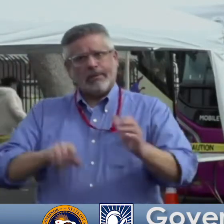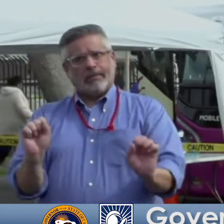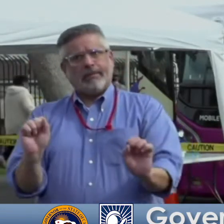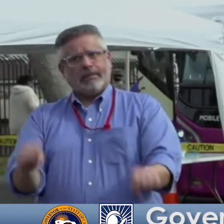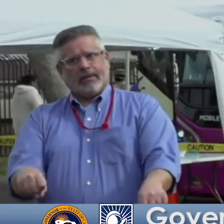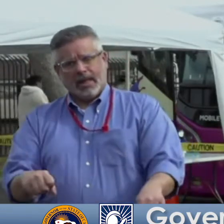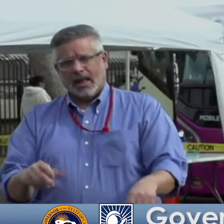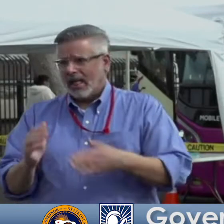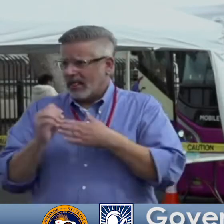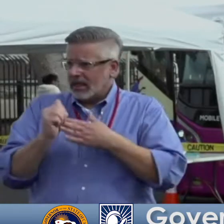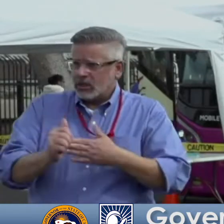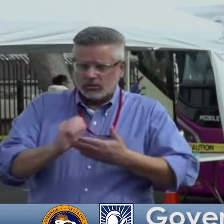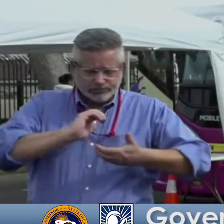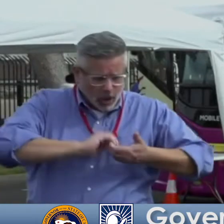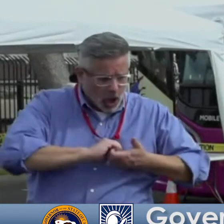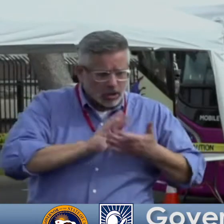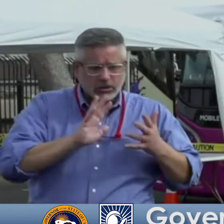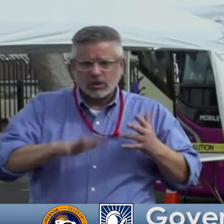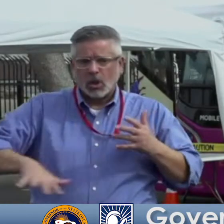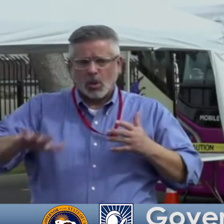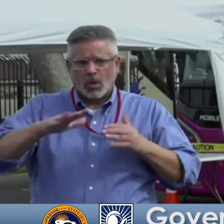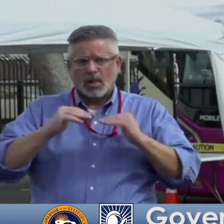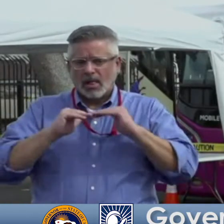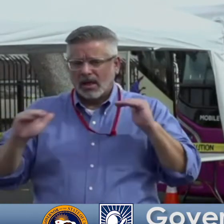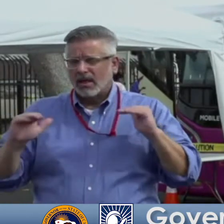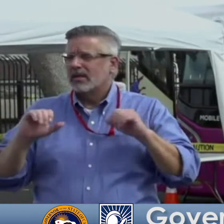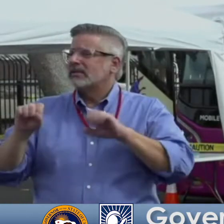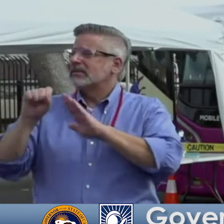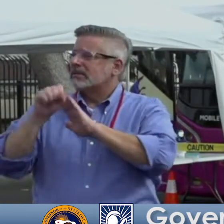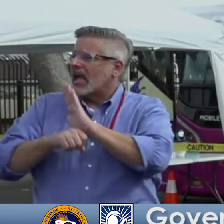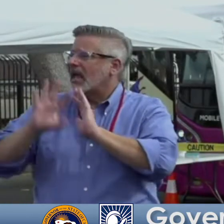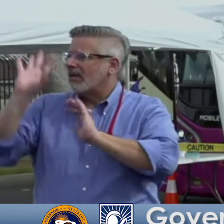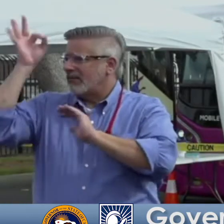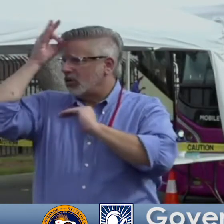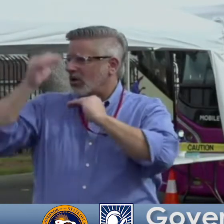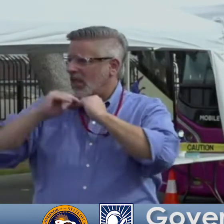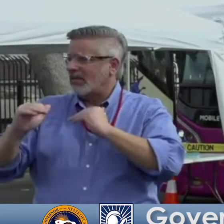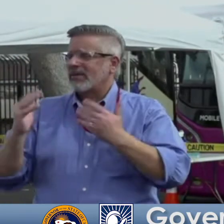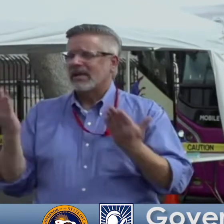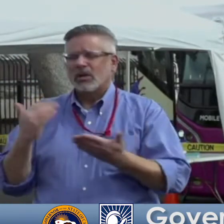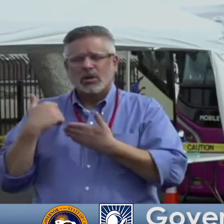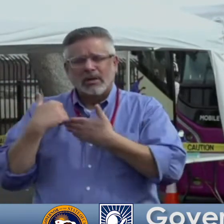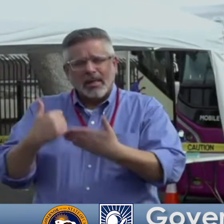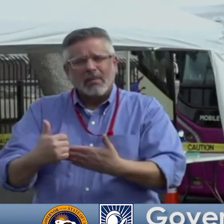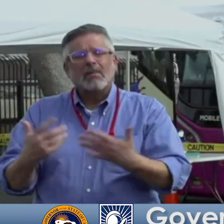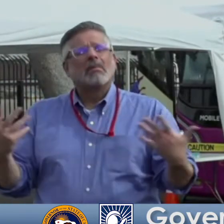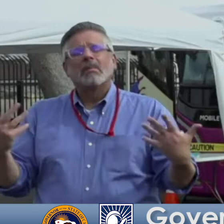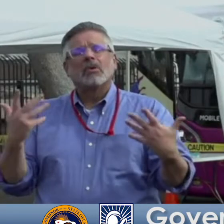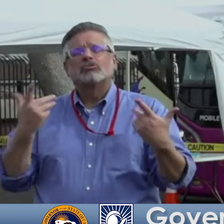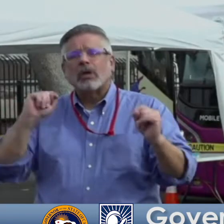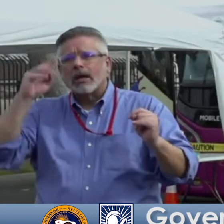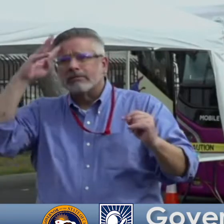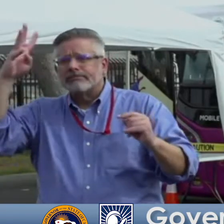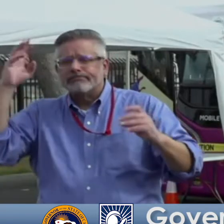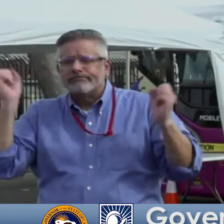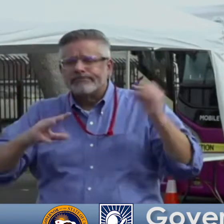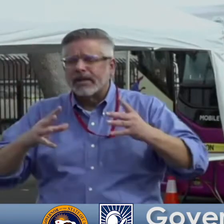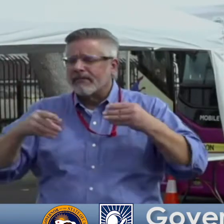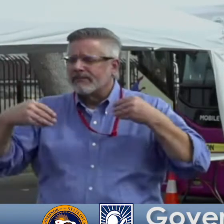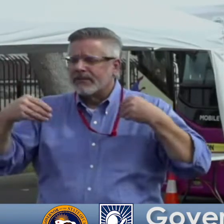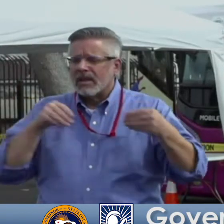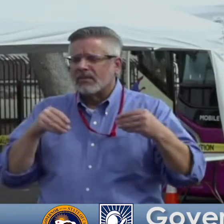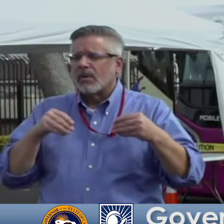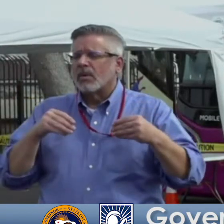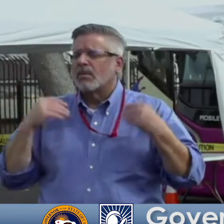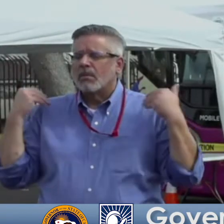local level, partners at the state and federal level, here to assist, trying to be creative, trying to be flexible,